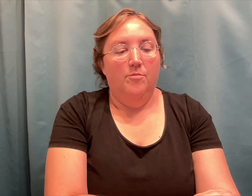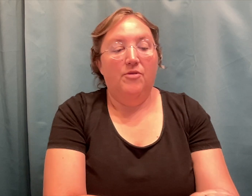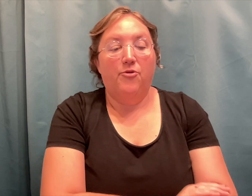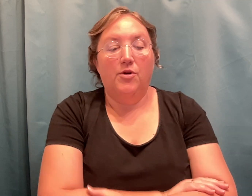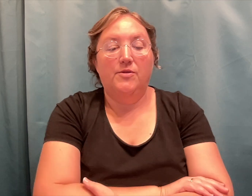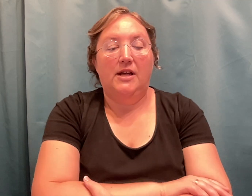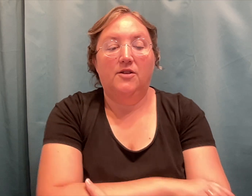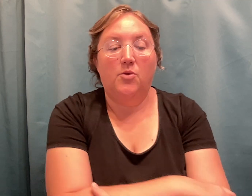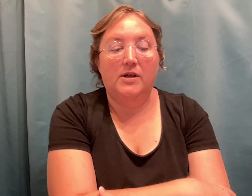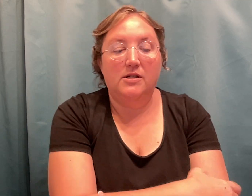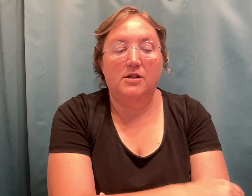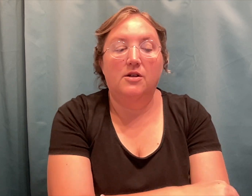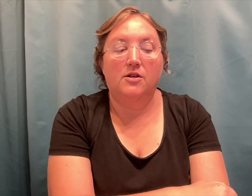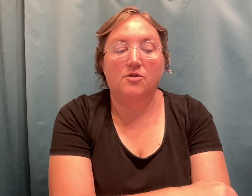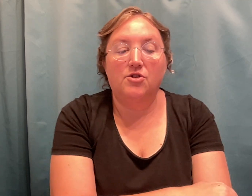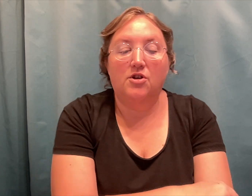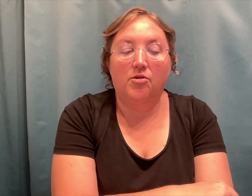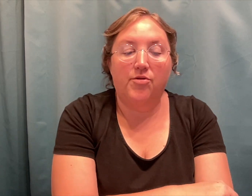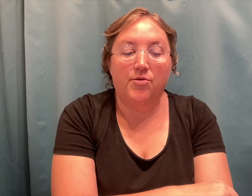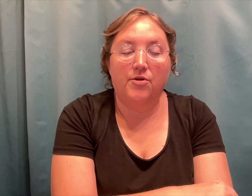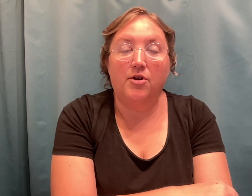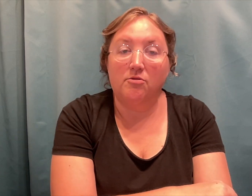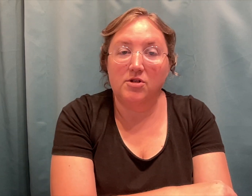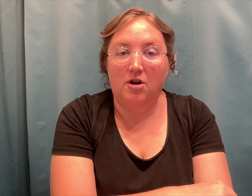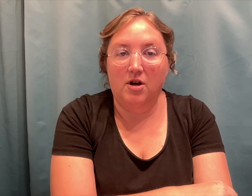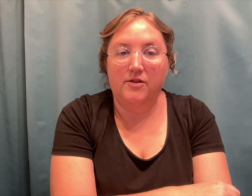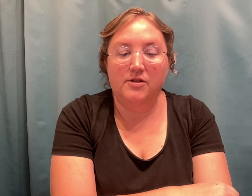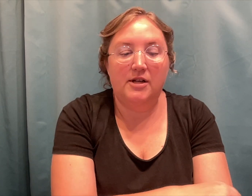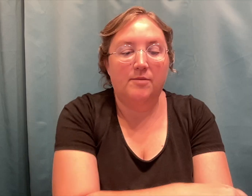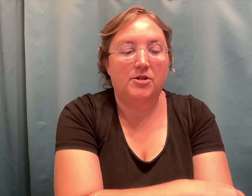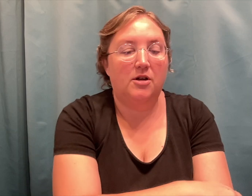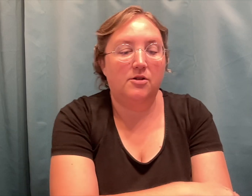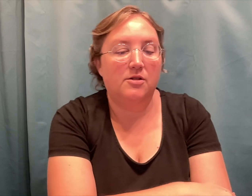Before you take the quiz, you should go through your notes on the snapshots.